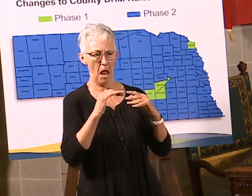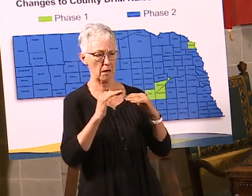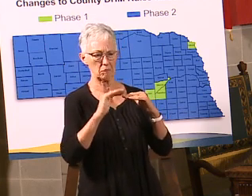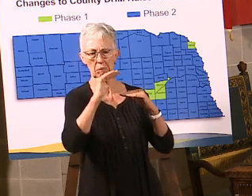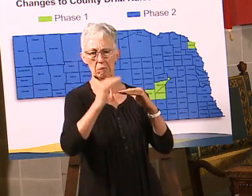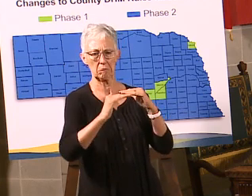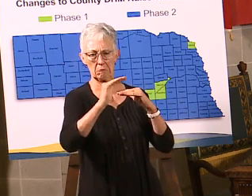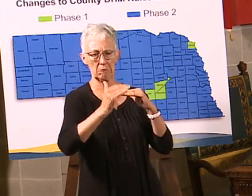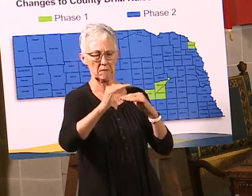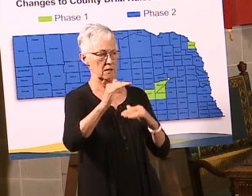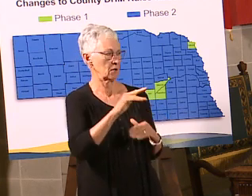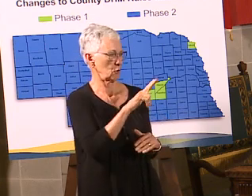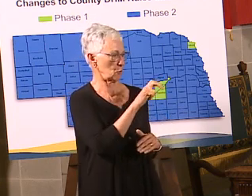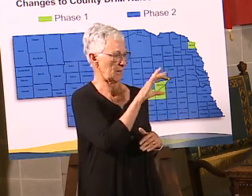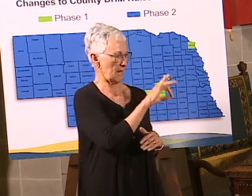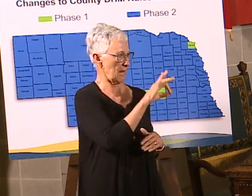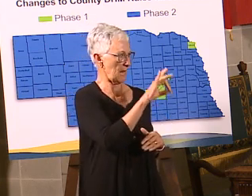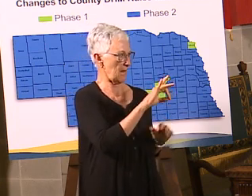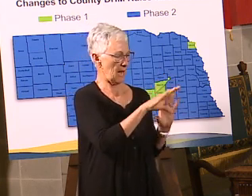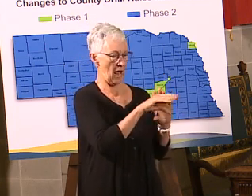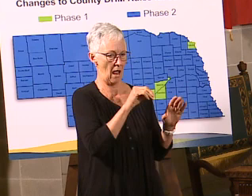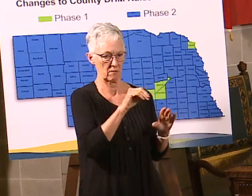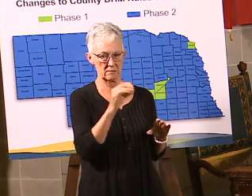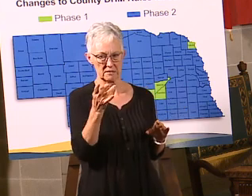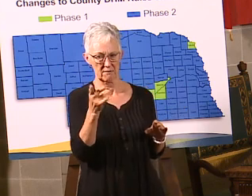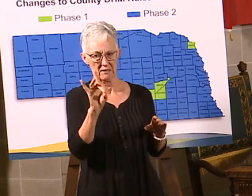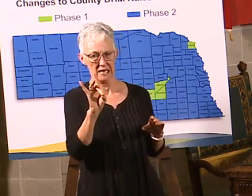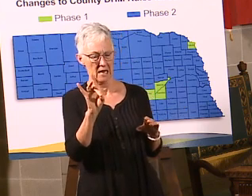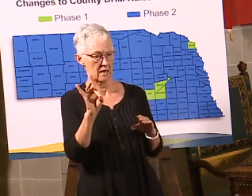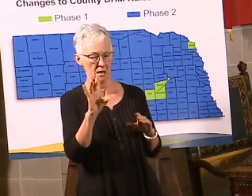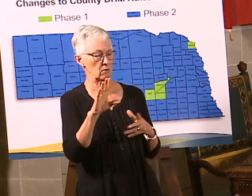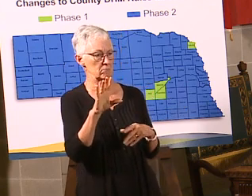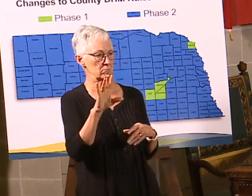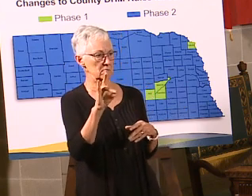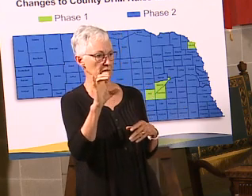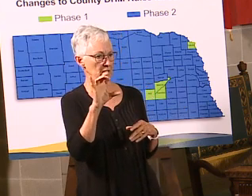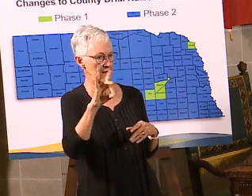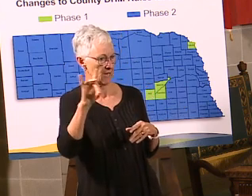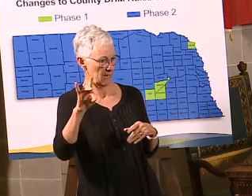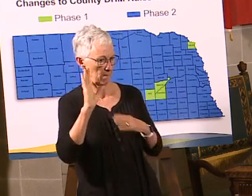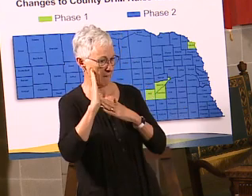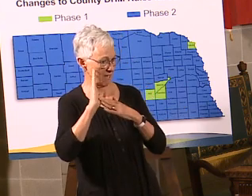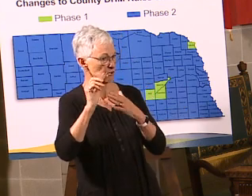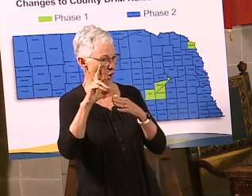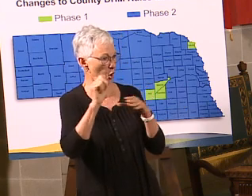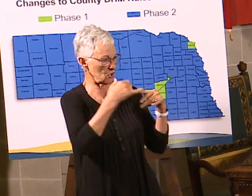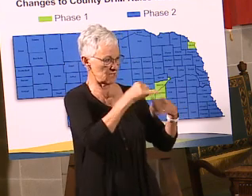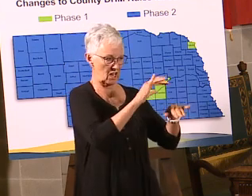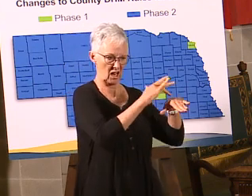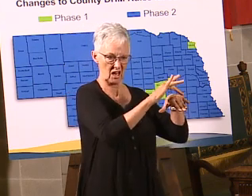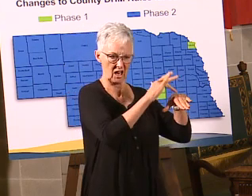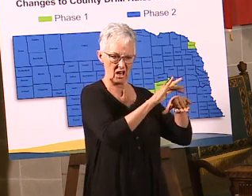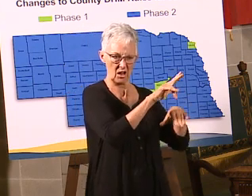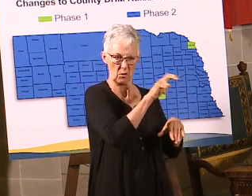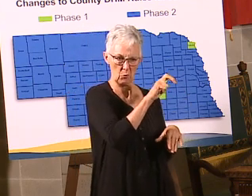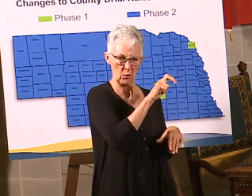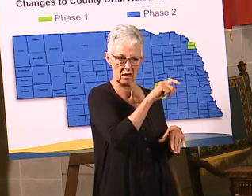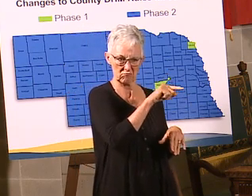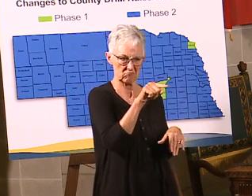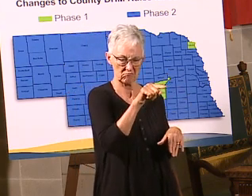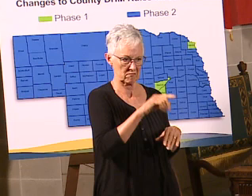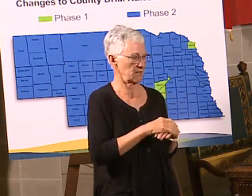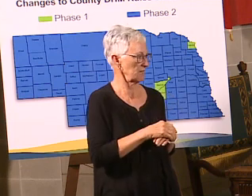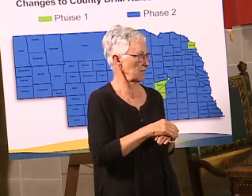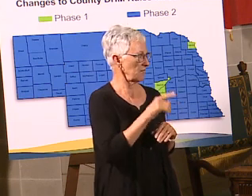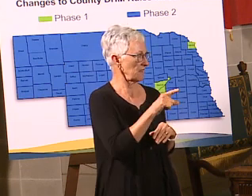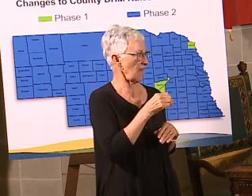of 378 general beds available. That's a 50% bed availability. And they've been running right around 35